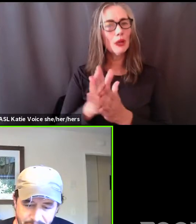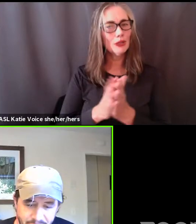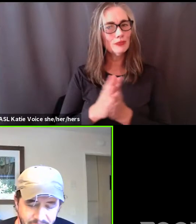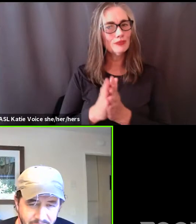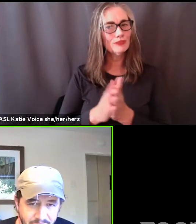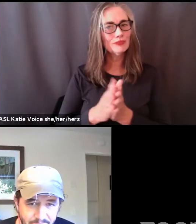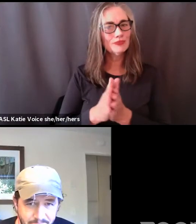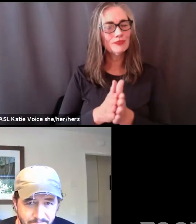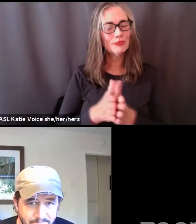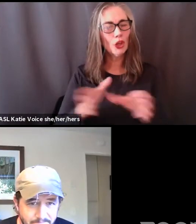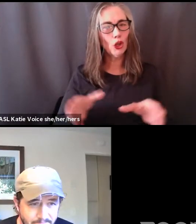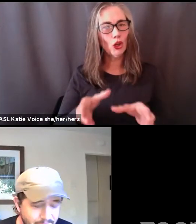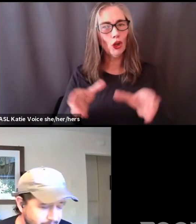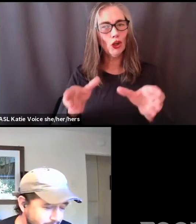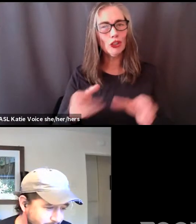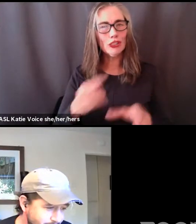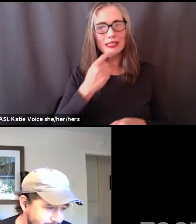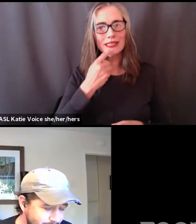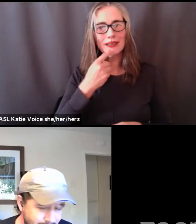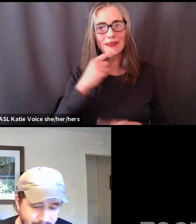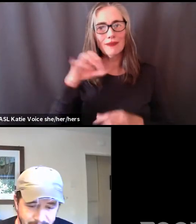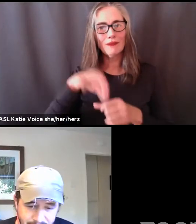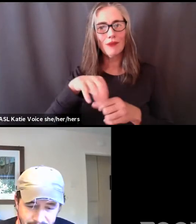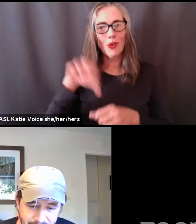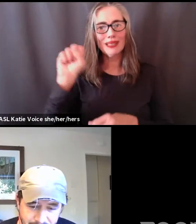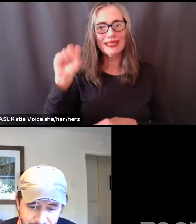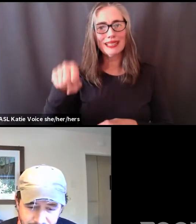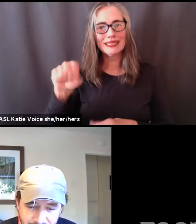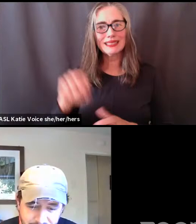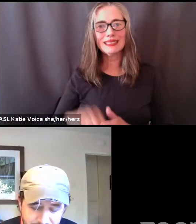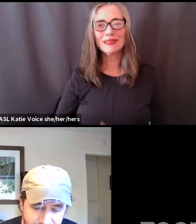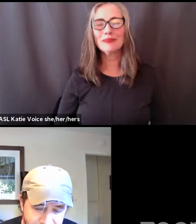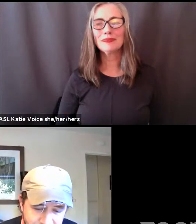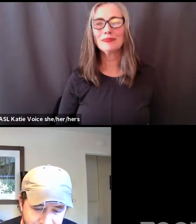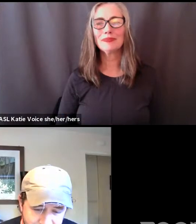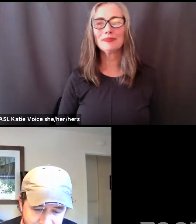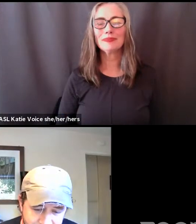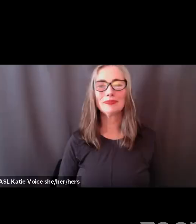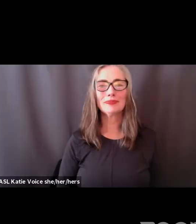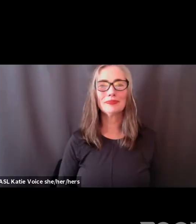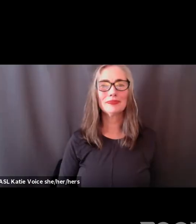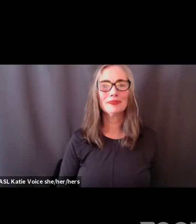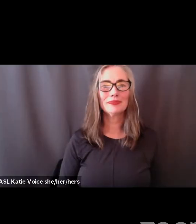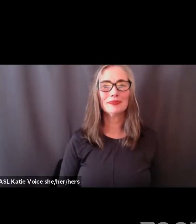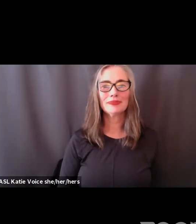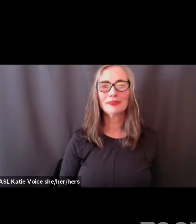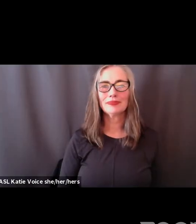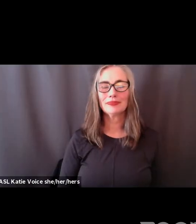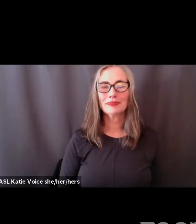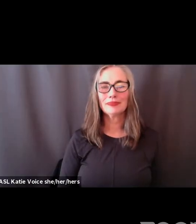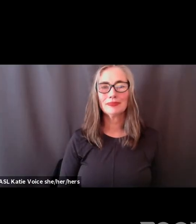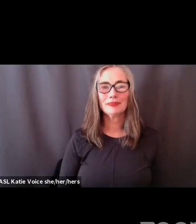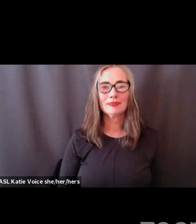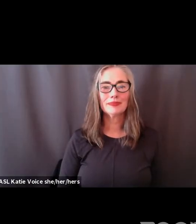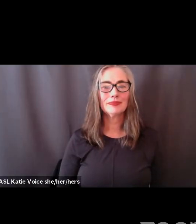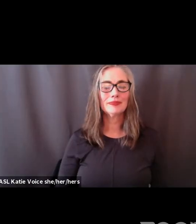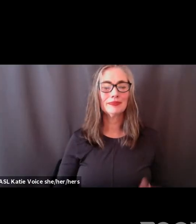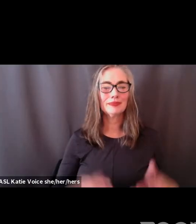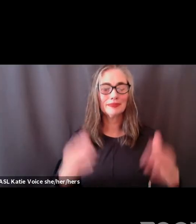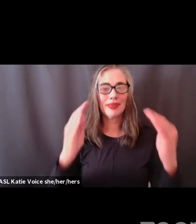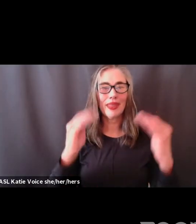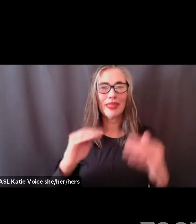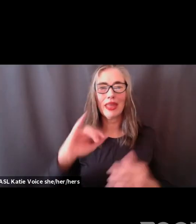Thank you. All right, next up, then we have